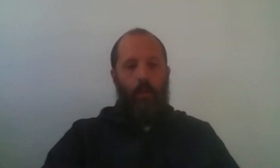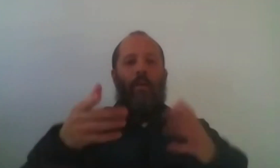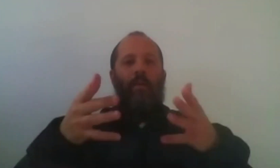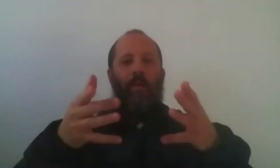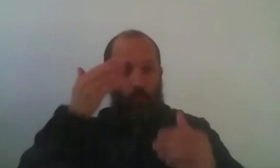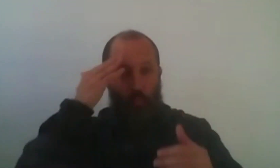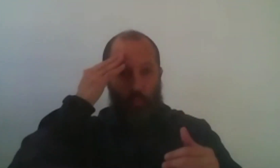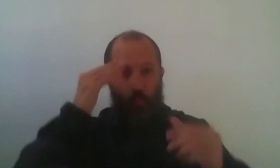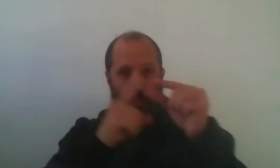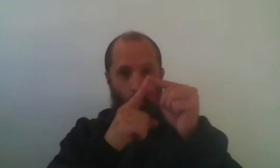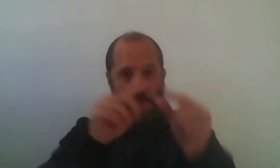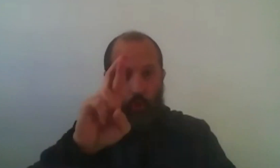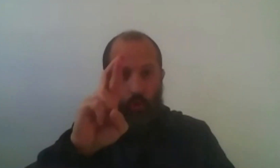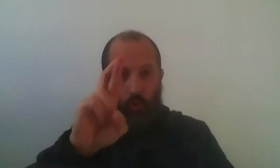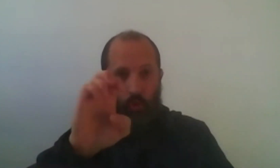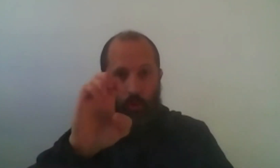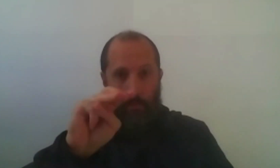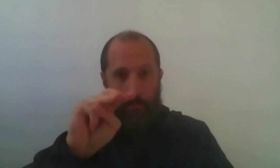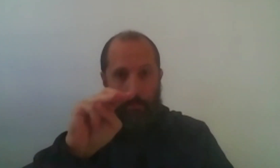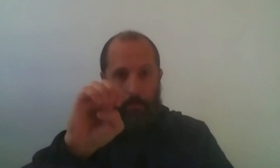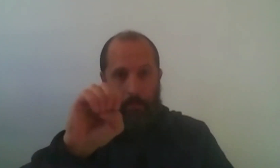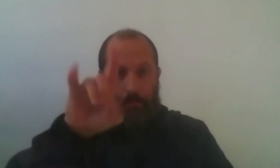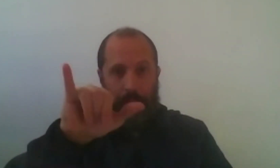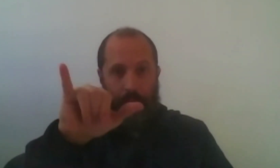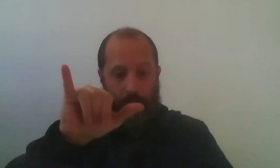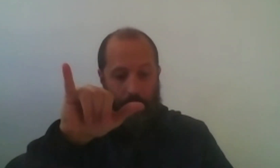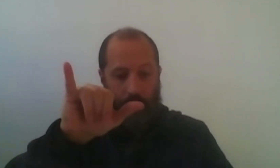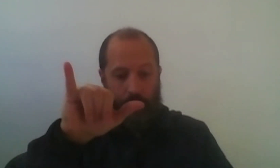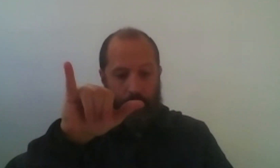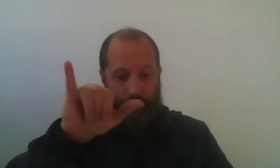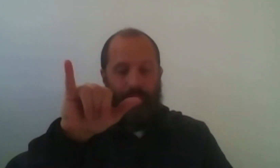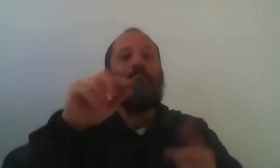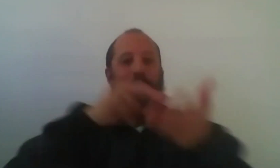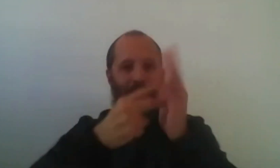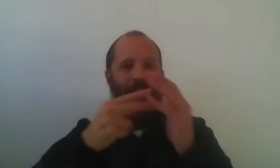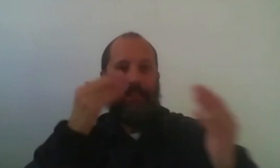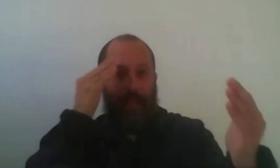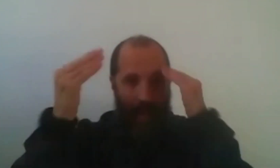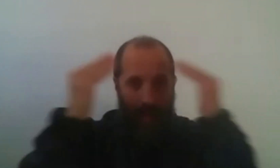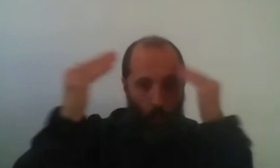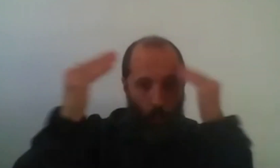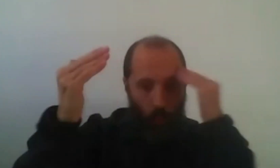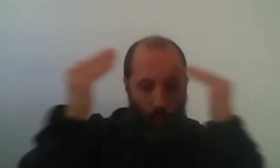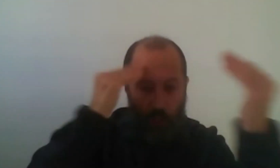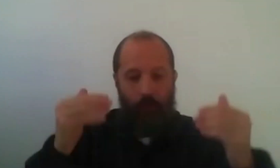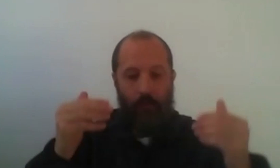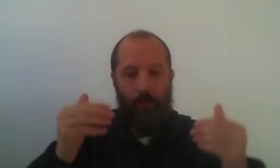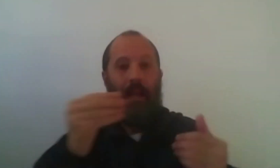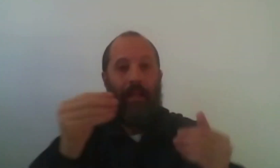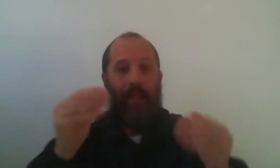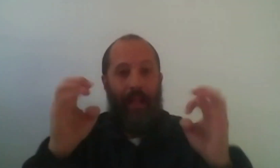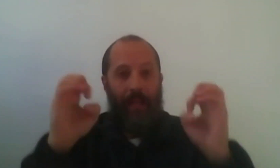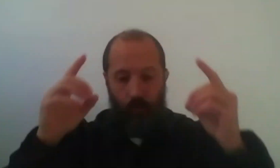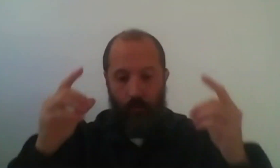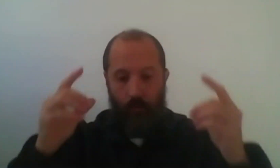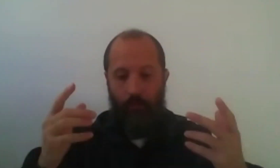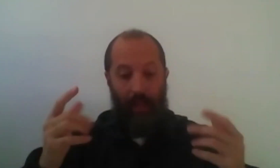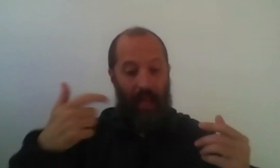So that's a really great question. I mean, the remedy is awareness. The remedy is education.